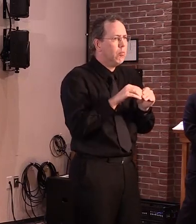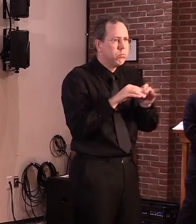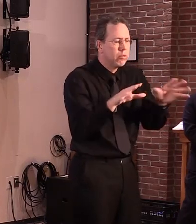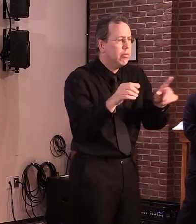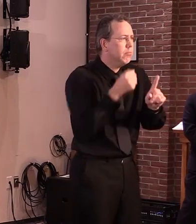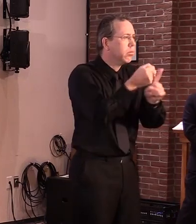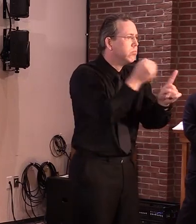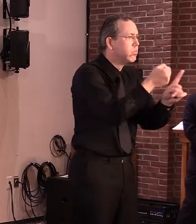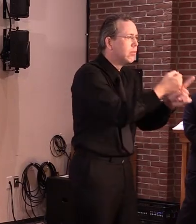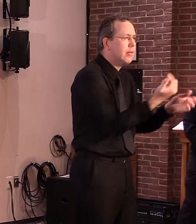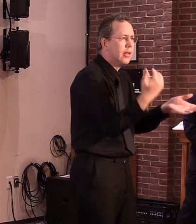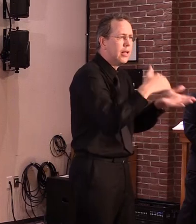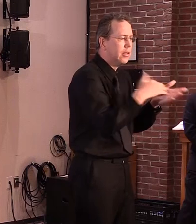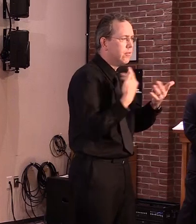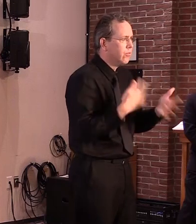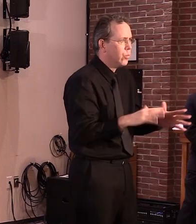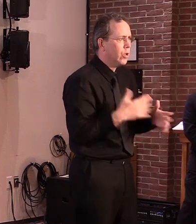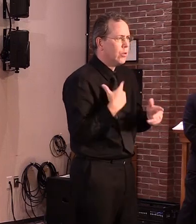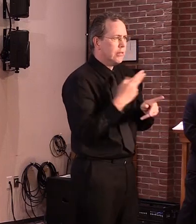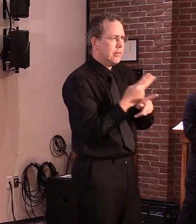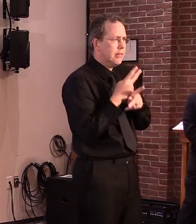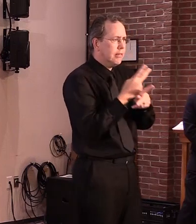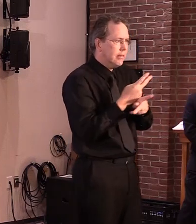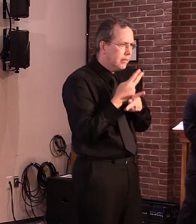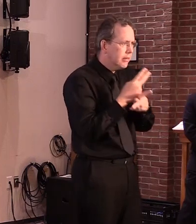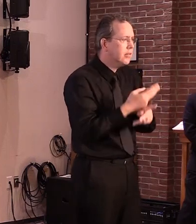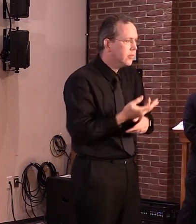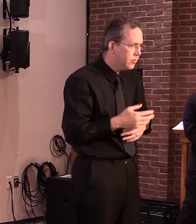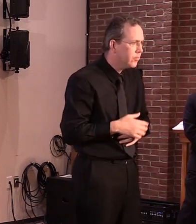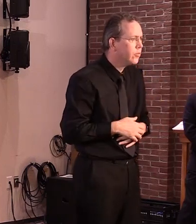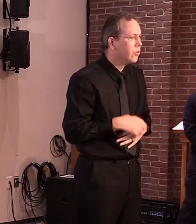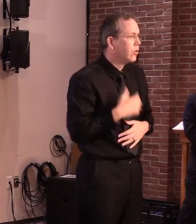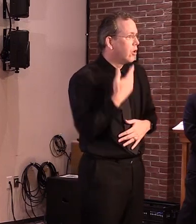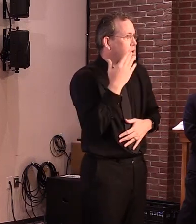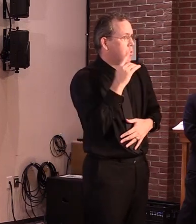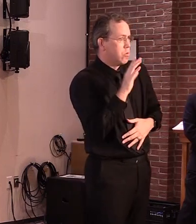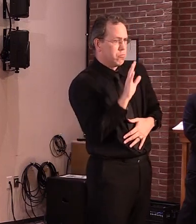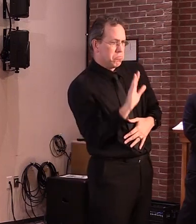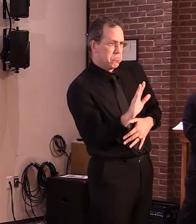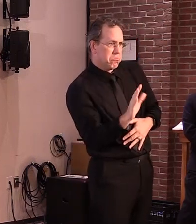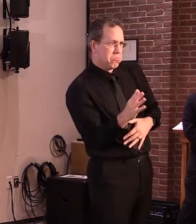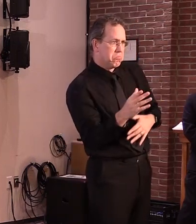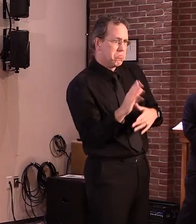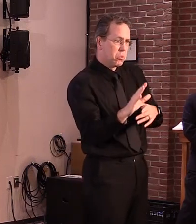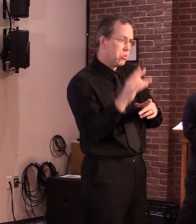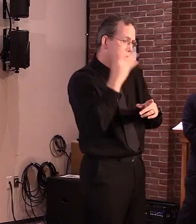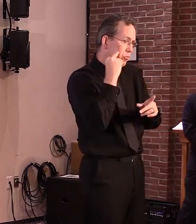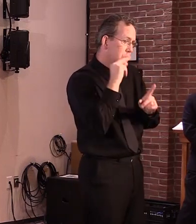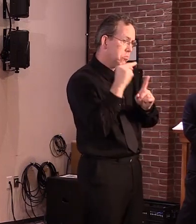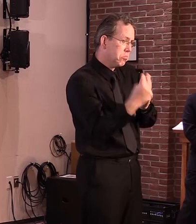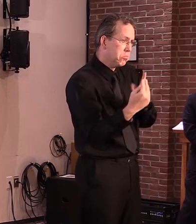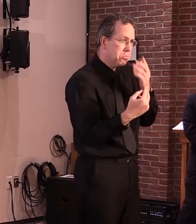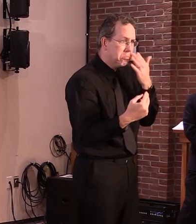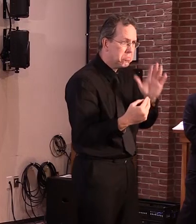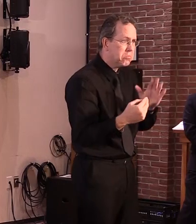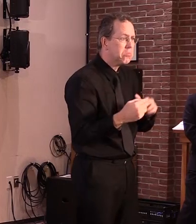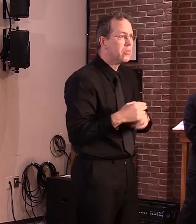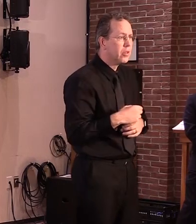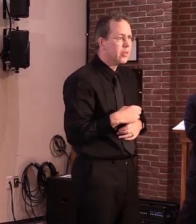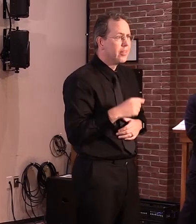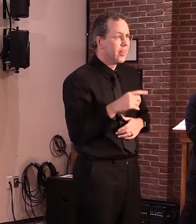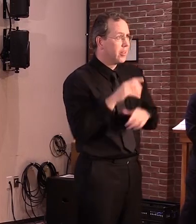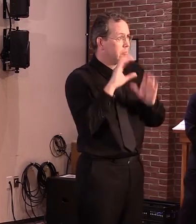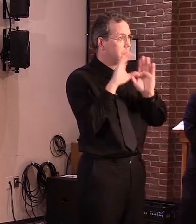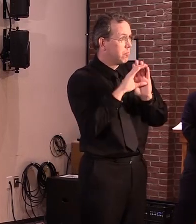it does, and I don't know, Greg, if you're seeing some of what we have here or whether you're watching this, but it really is about that heat